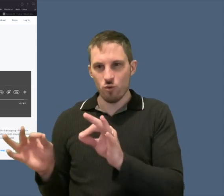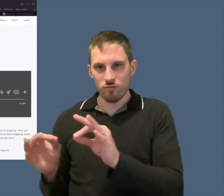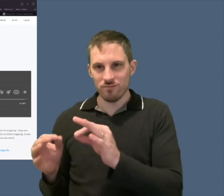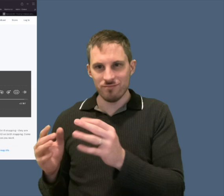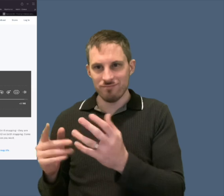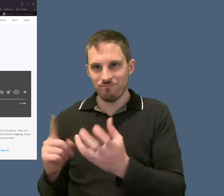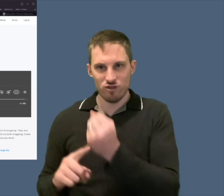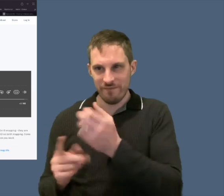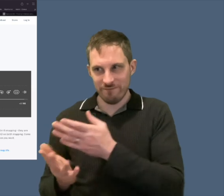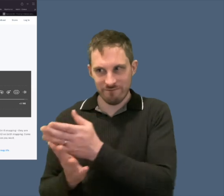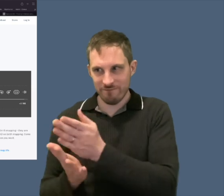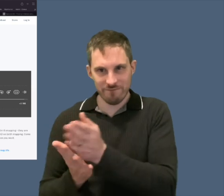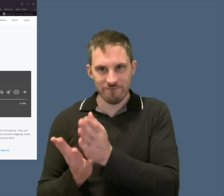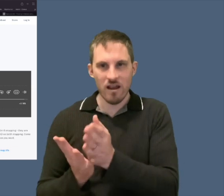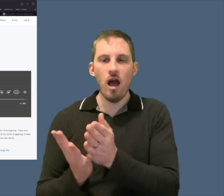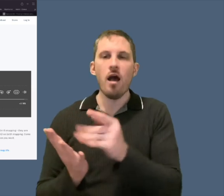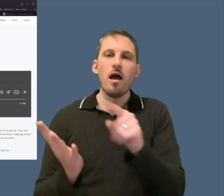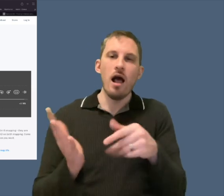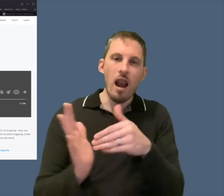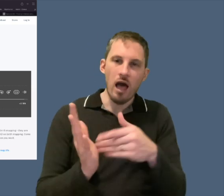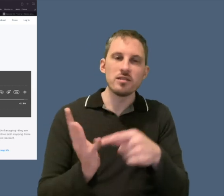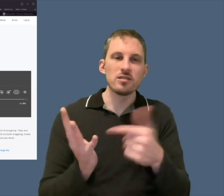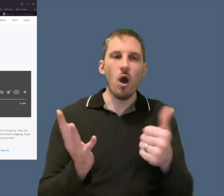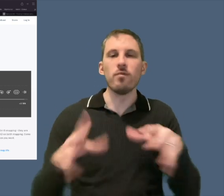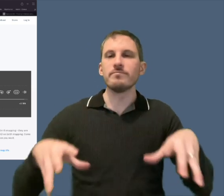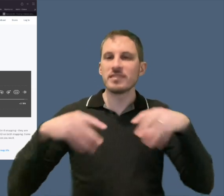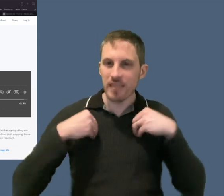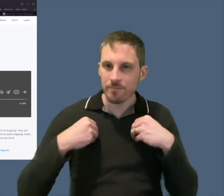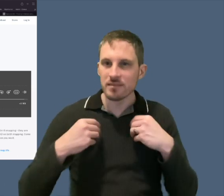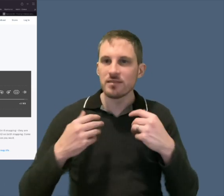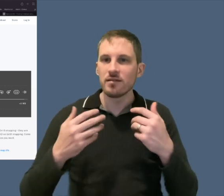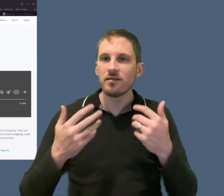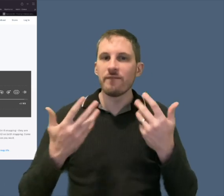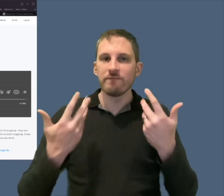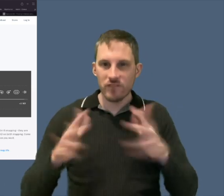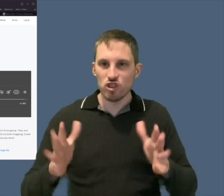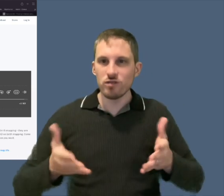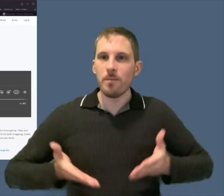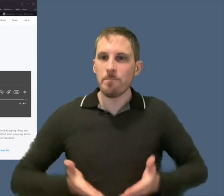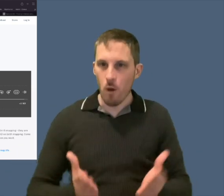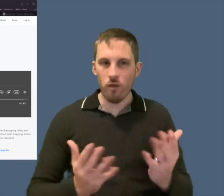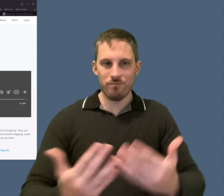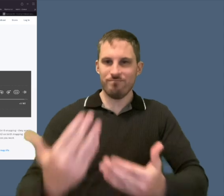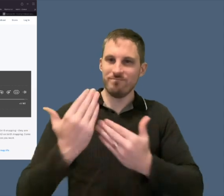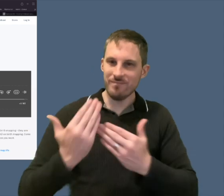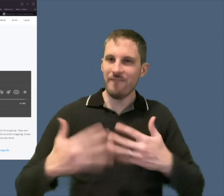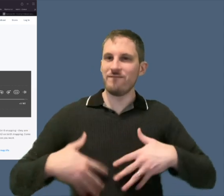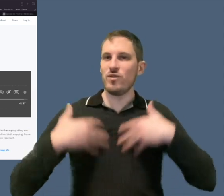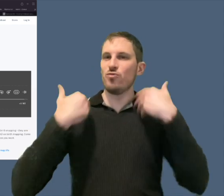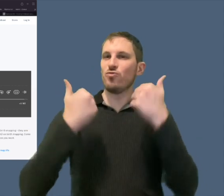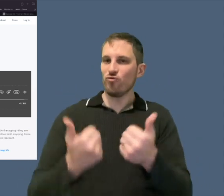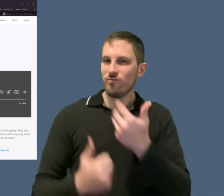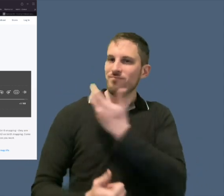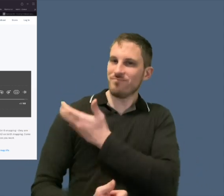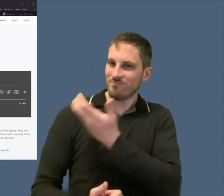love it, they celebrate it, and they come through the other side feeling pretty awesome. The other option at that